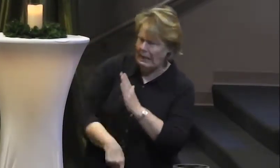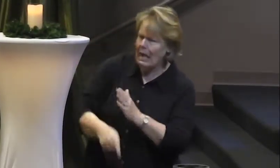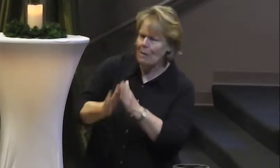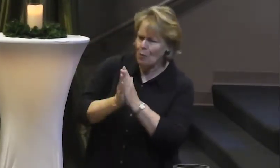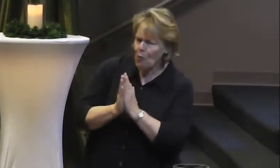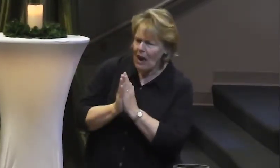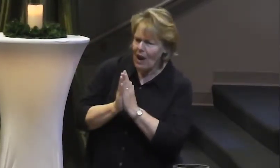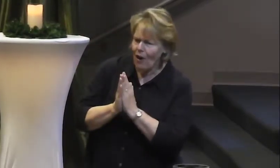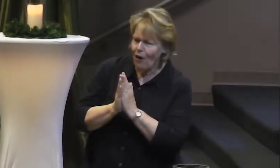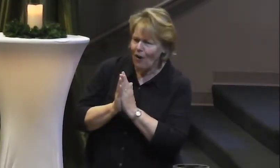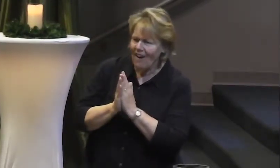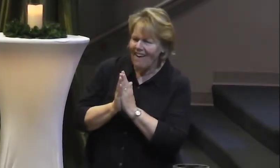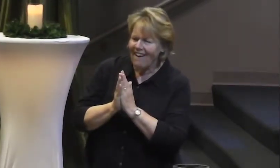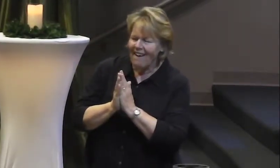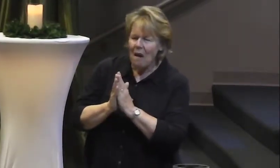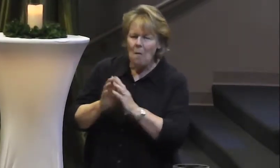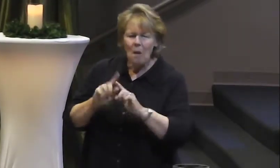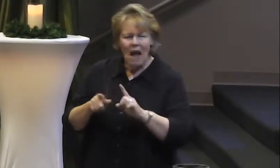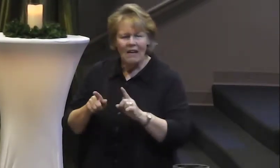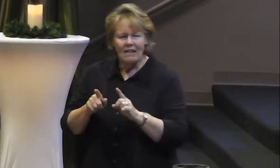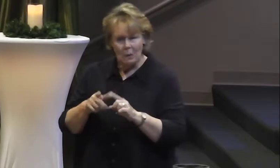time, but isn't that amazing?